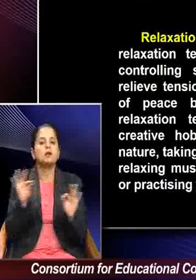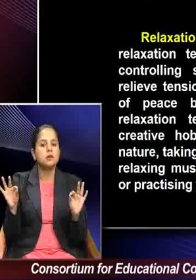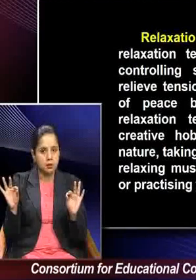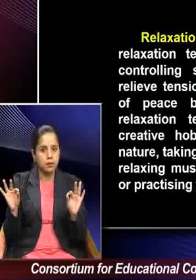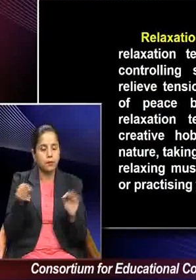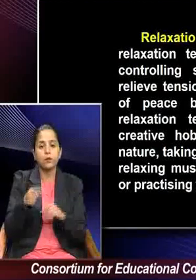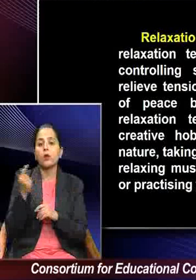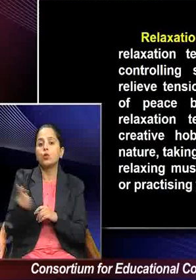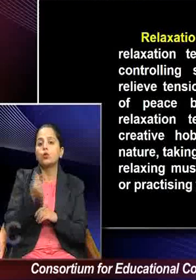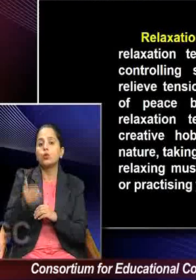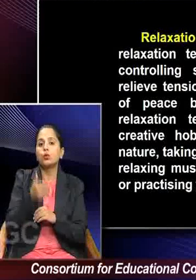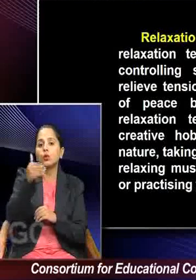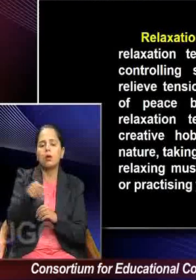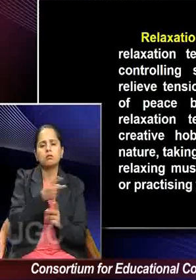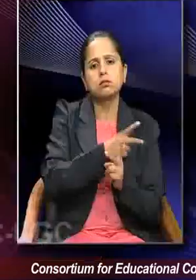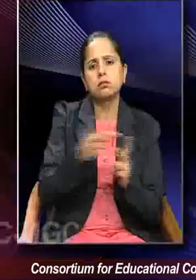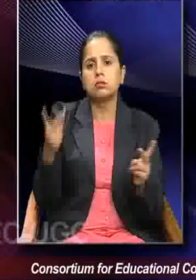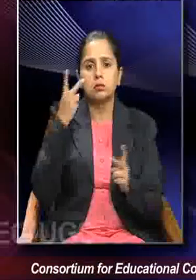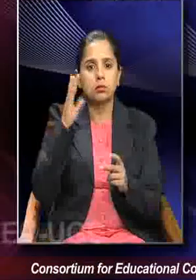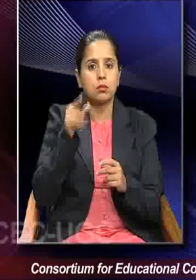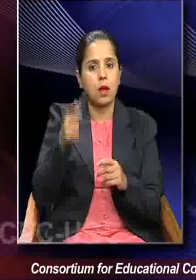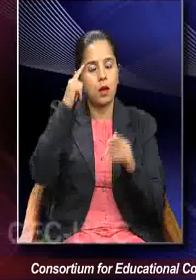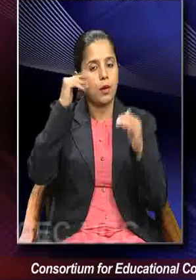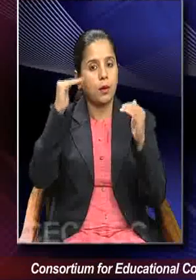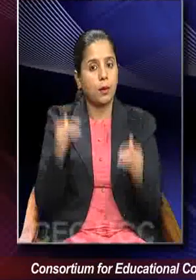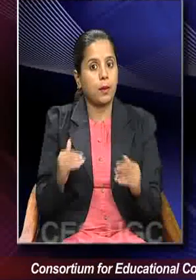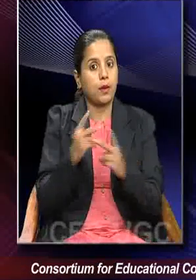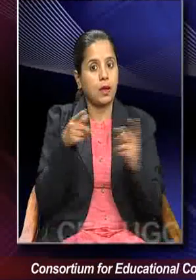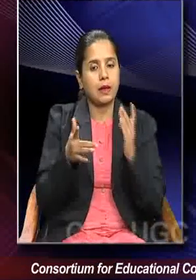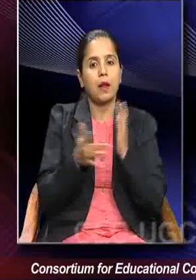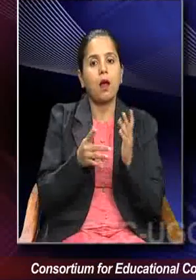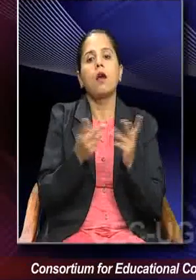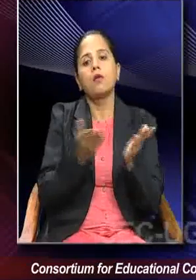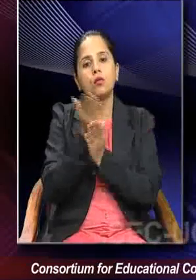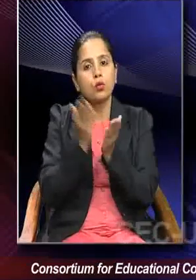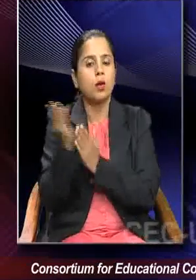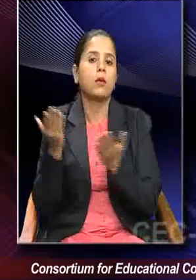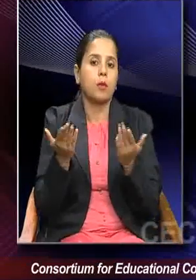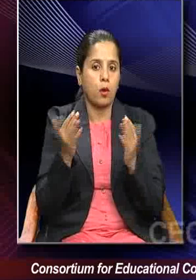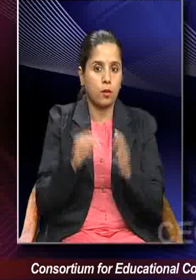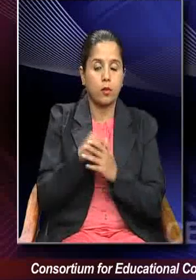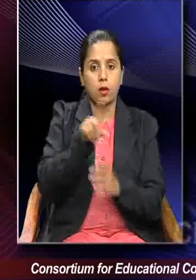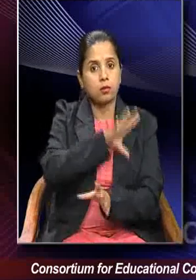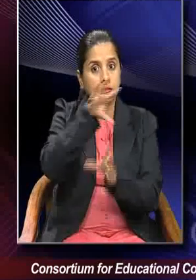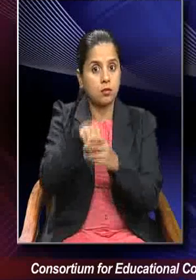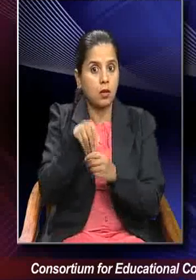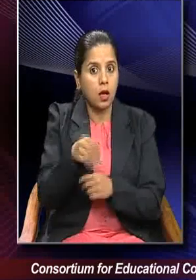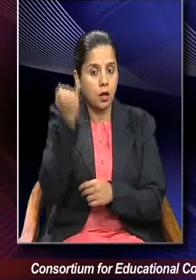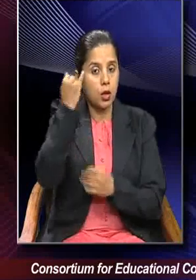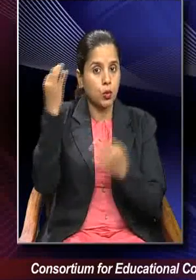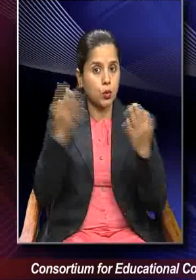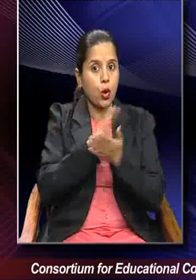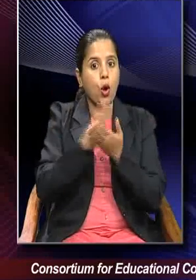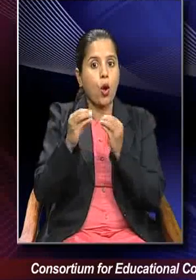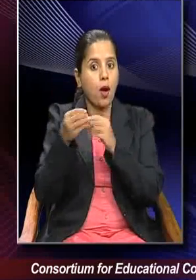by using a variety of relaxation techniques, indulging in creative